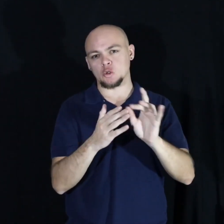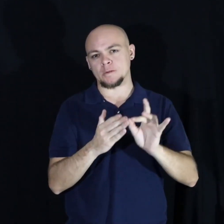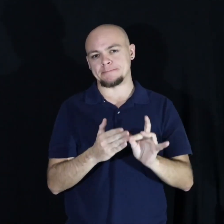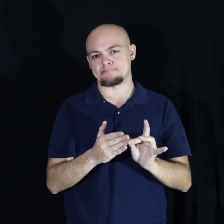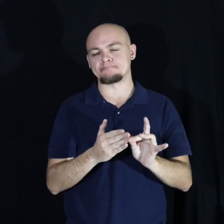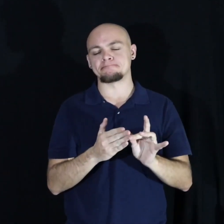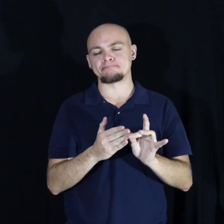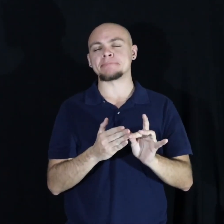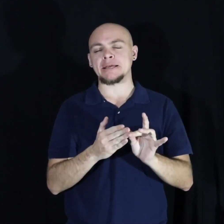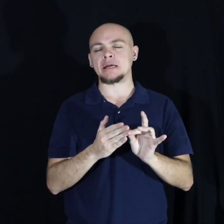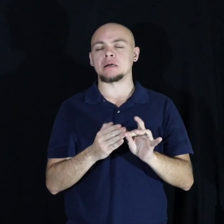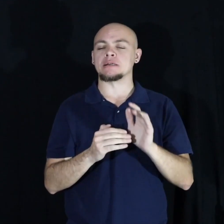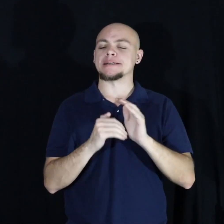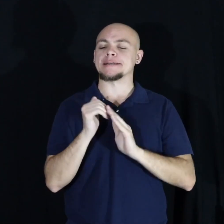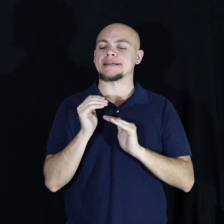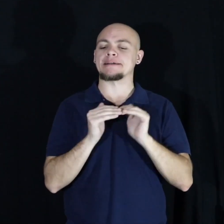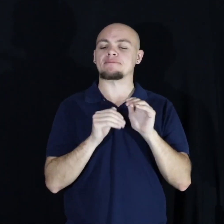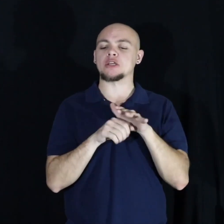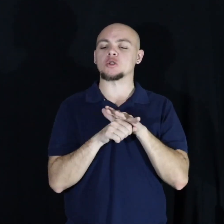zone,